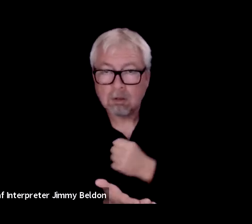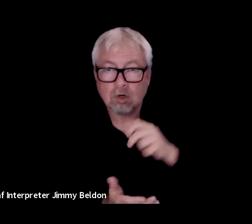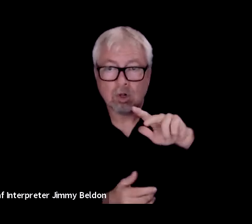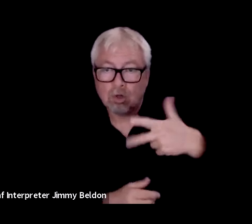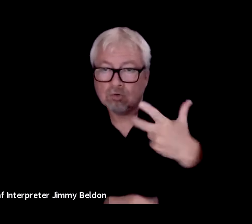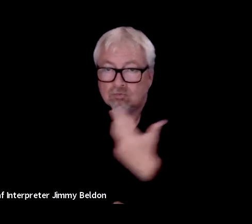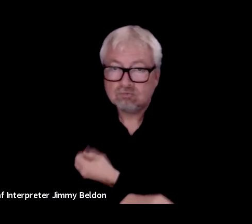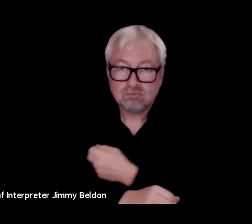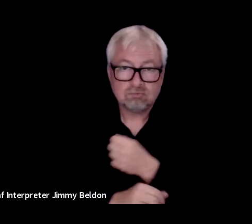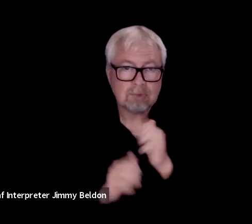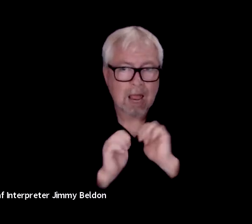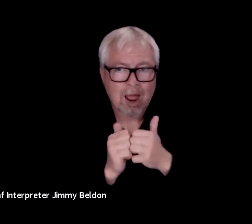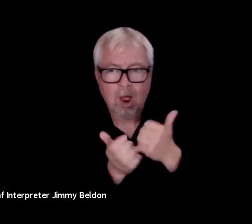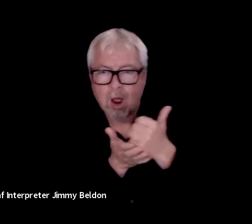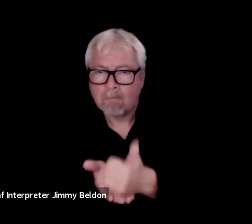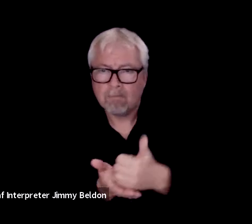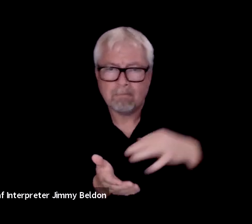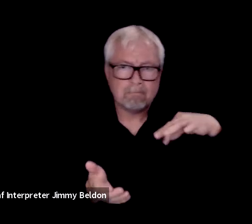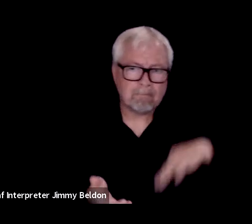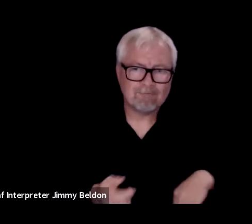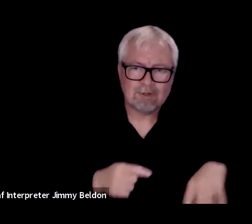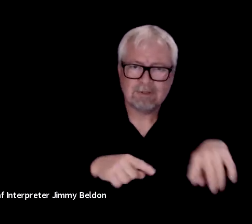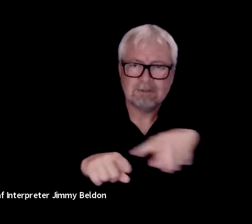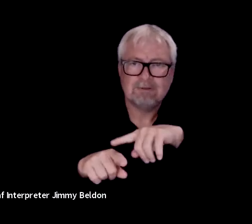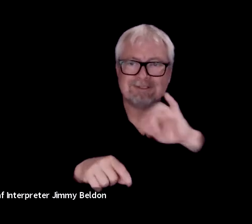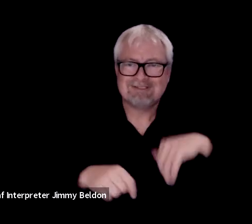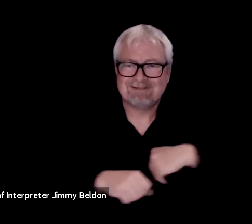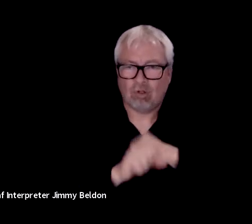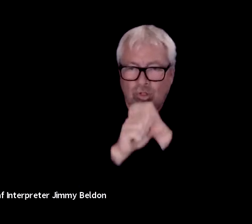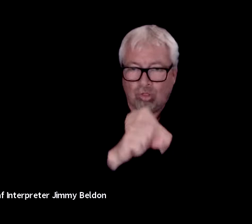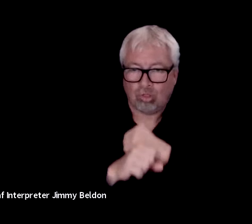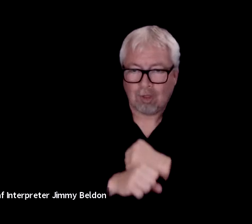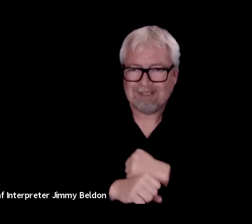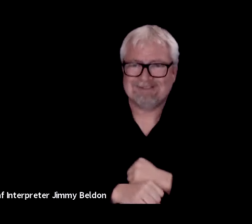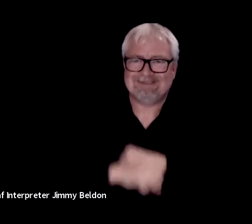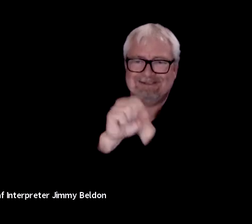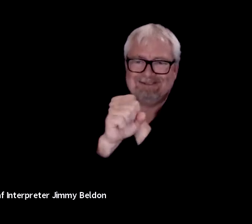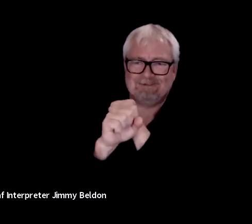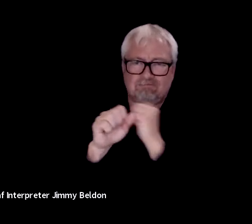much transmission happening. Just as Ruth said, there's so much